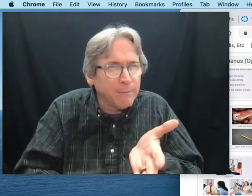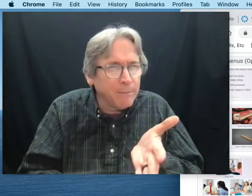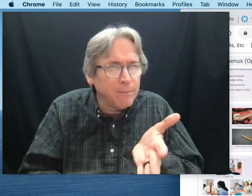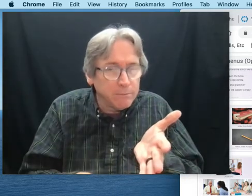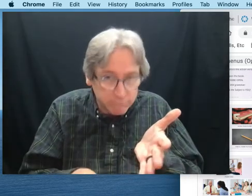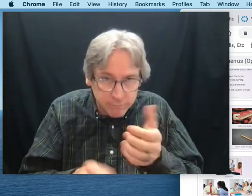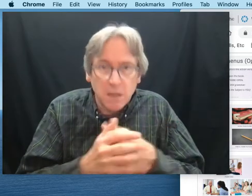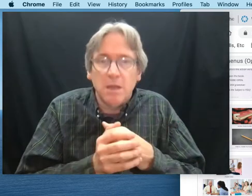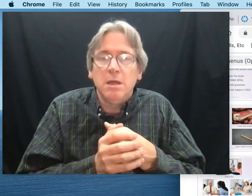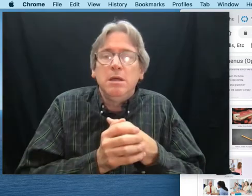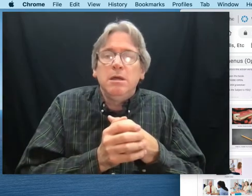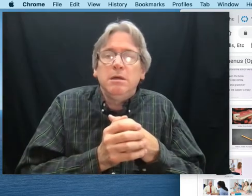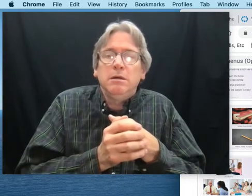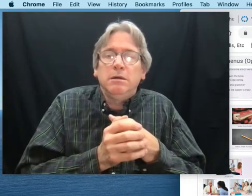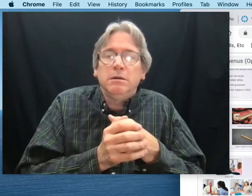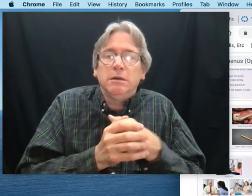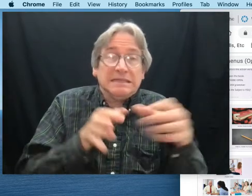up.